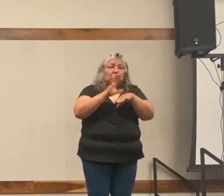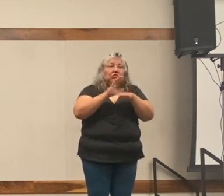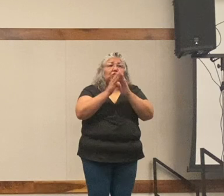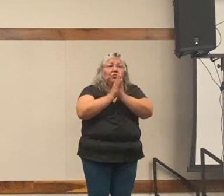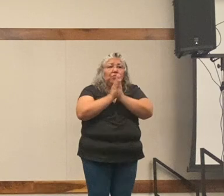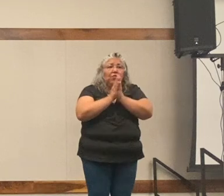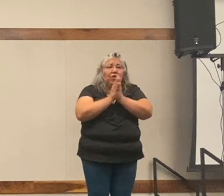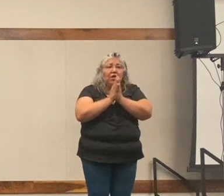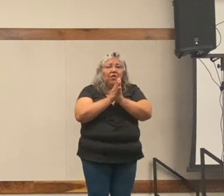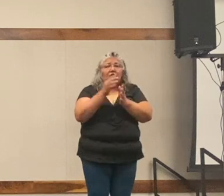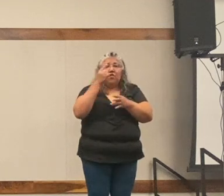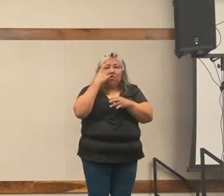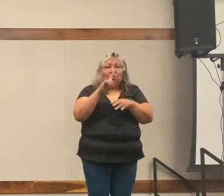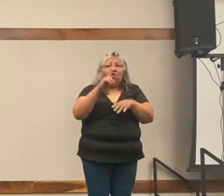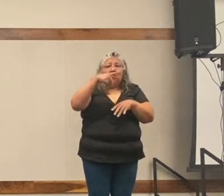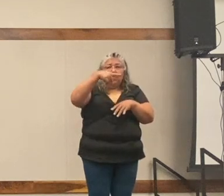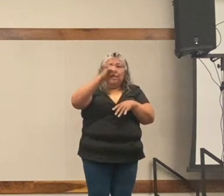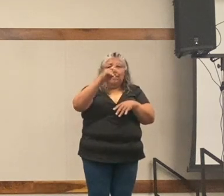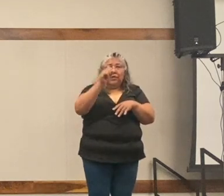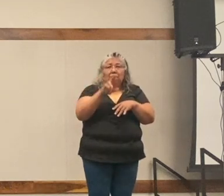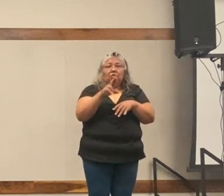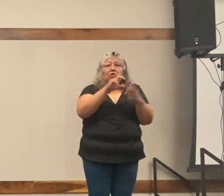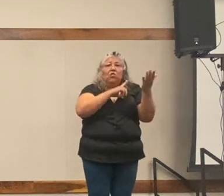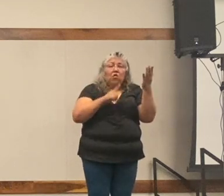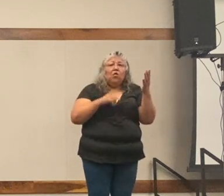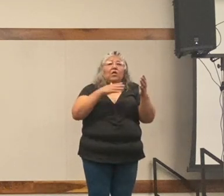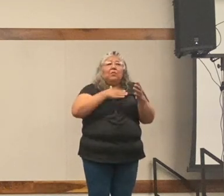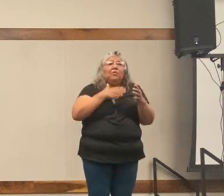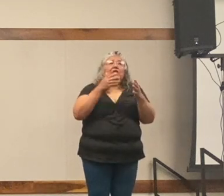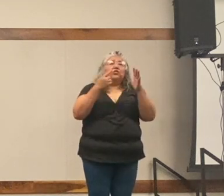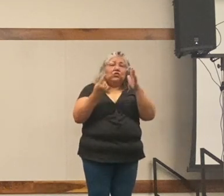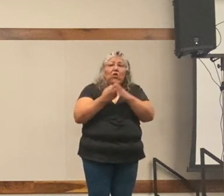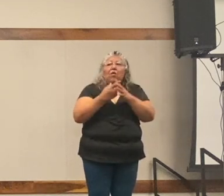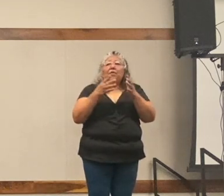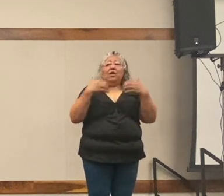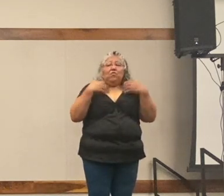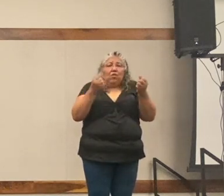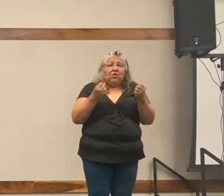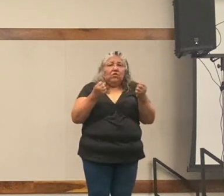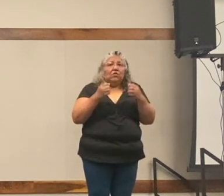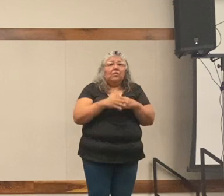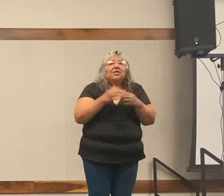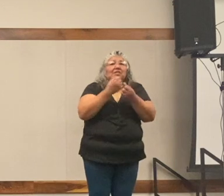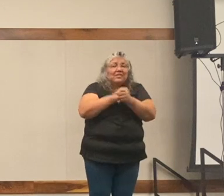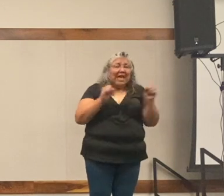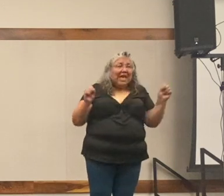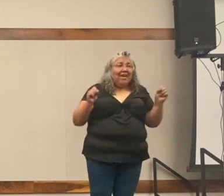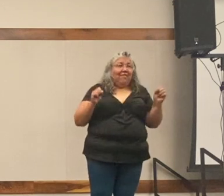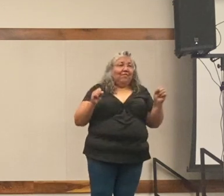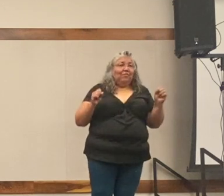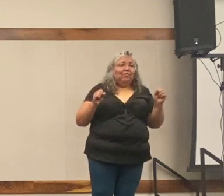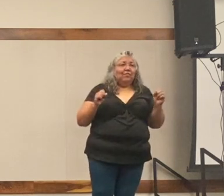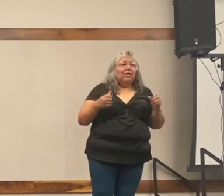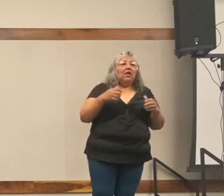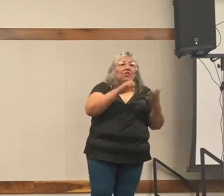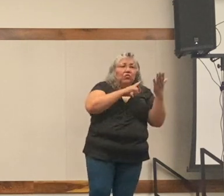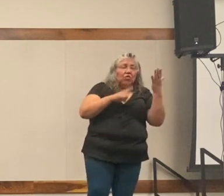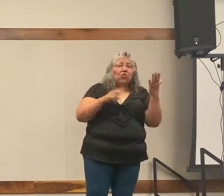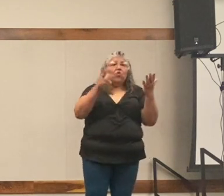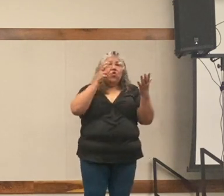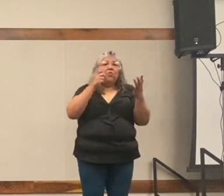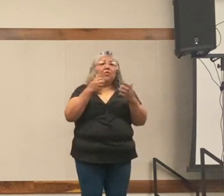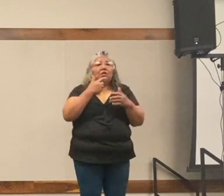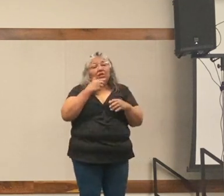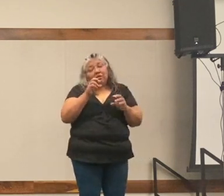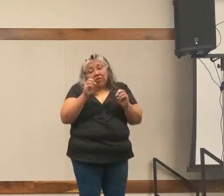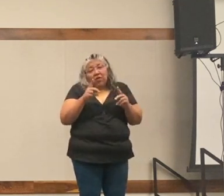fervently for Peter. Lord, please show up and rescue him. Save him. And the Lord heard him, and he said,